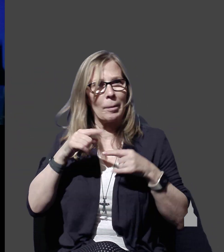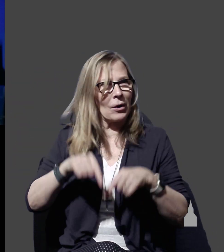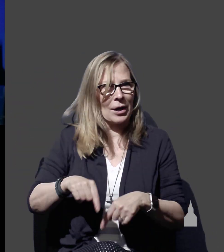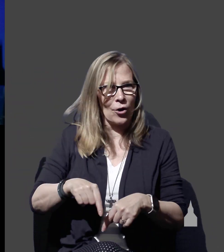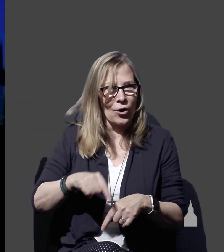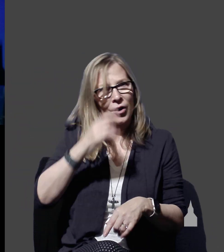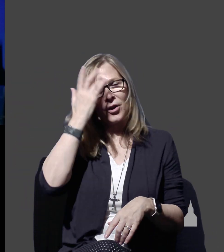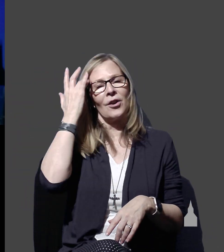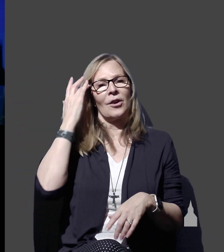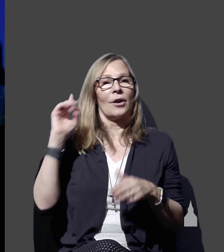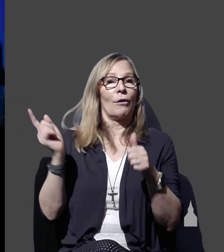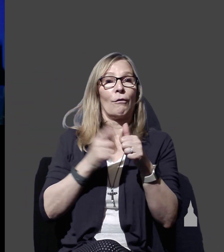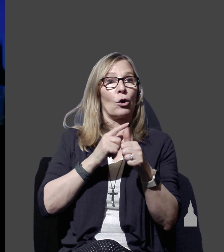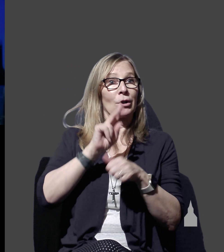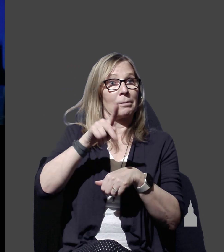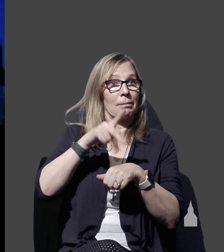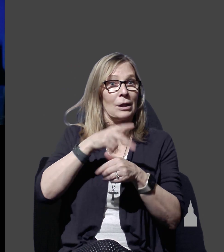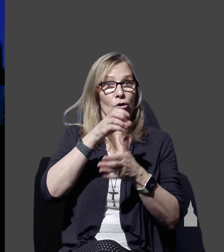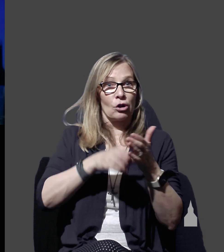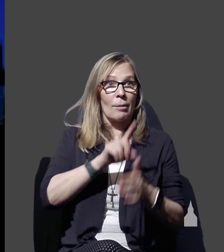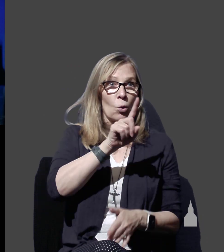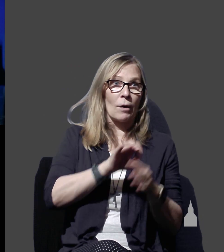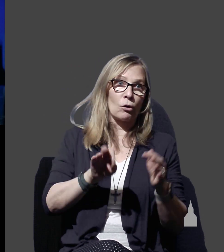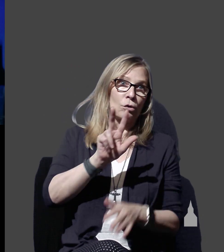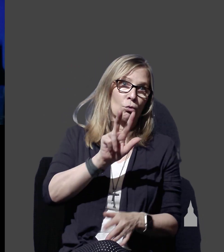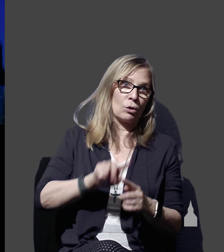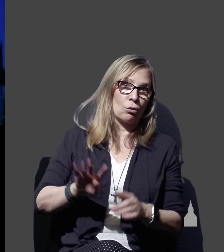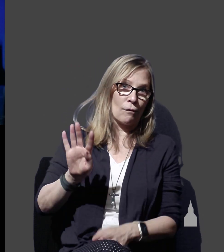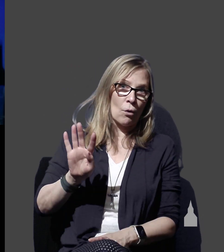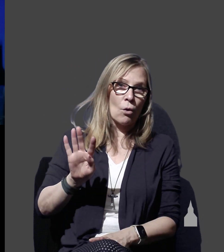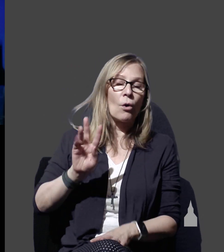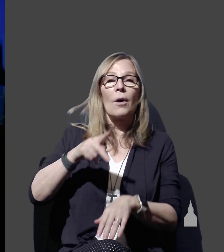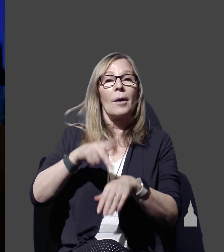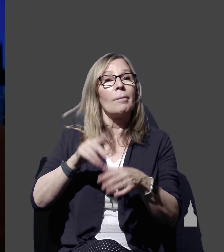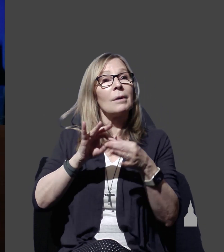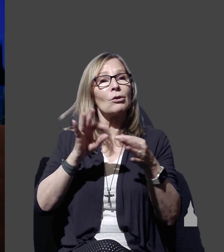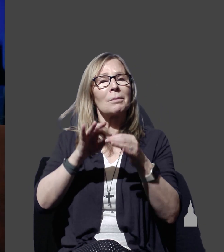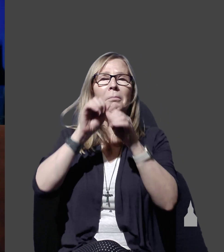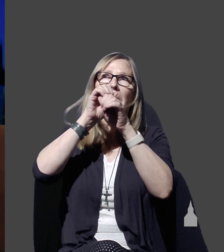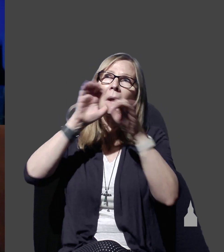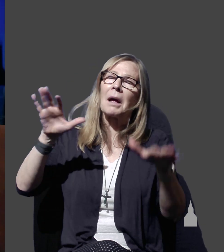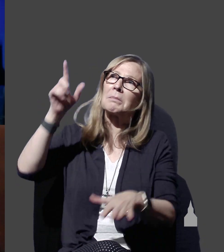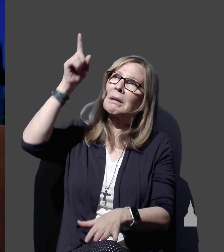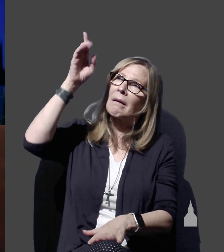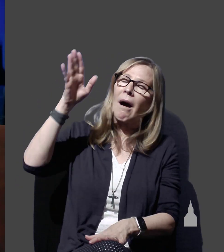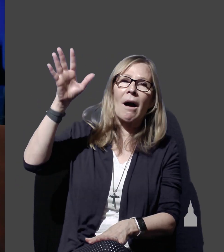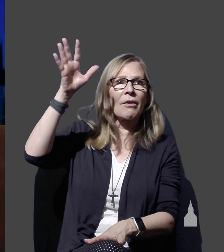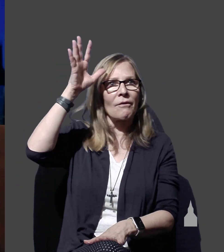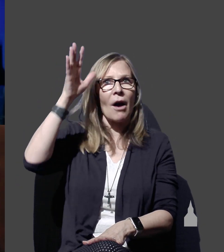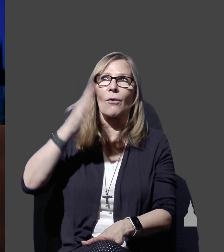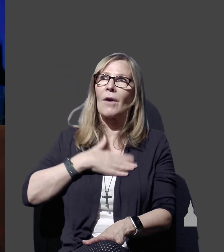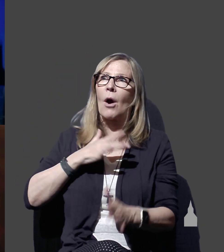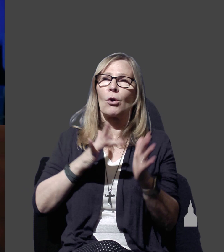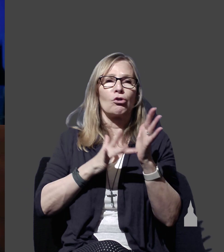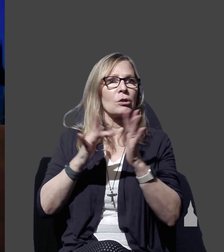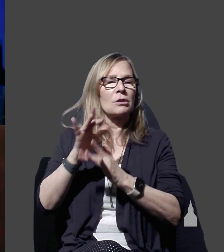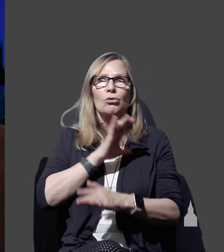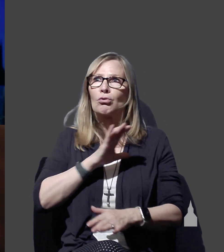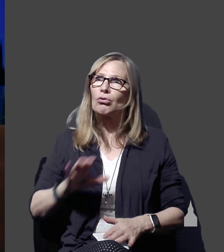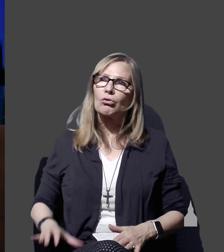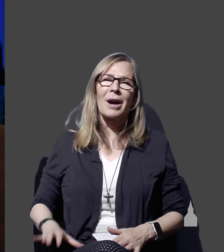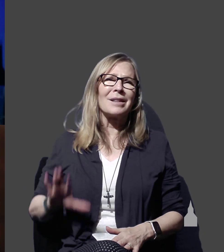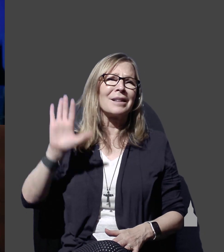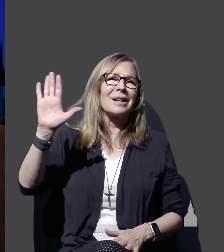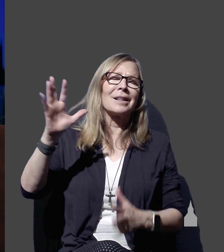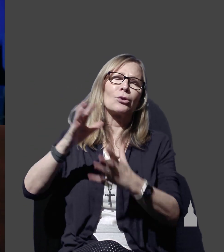For example, in 1 Peter chapter 1, verses 3 and 4, Peter says, blessed be the God and Father of our Lord Jesus Christ, who according to his great mercy